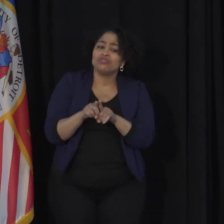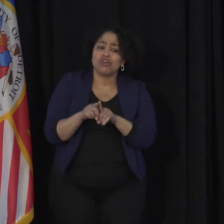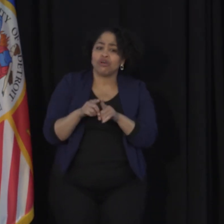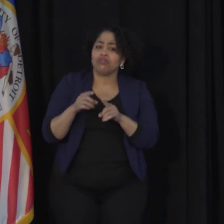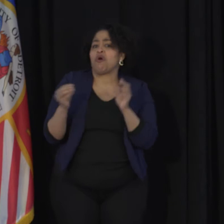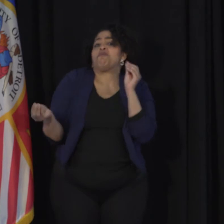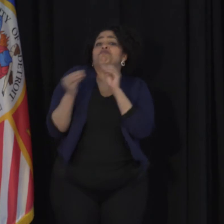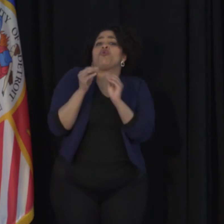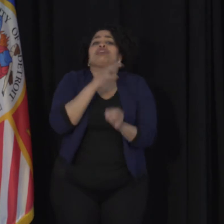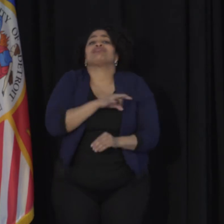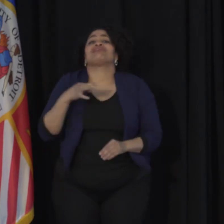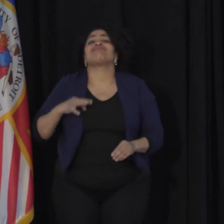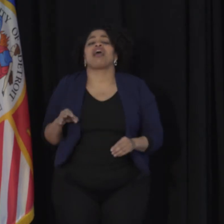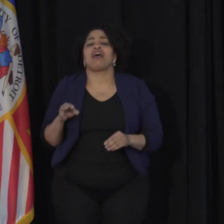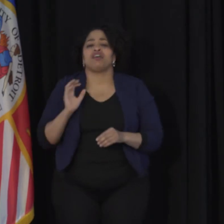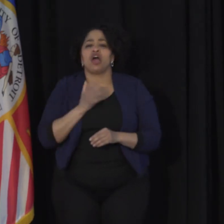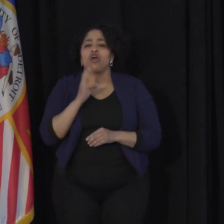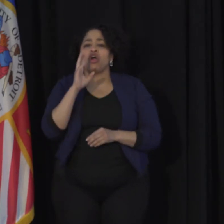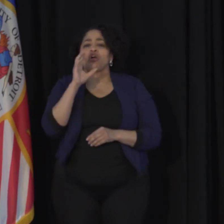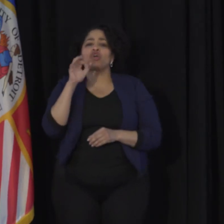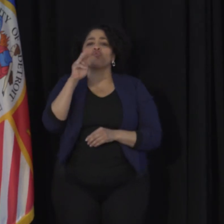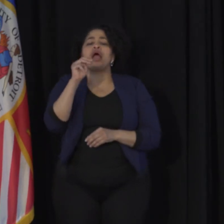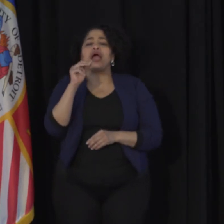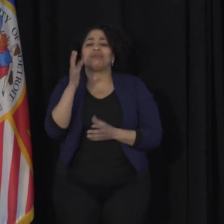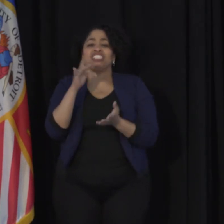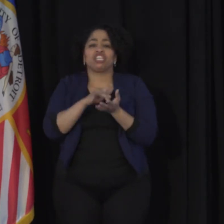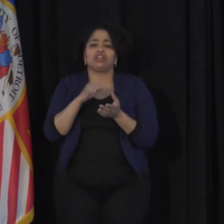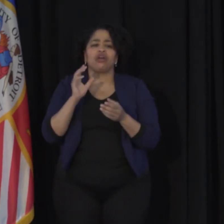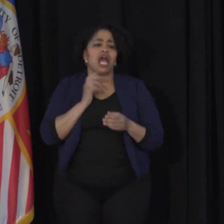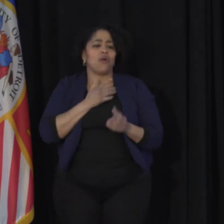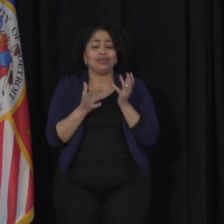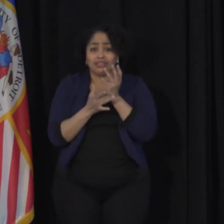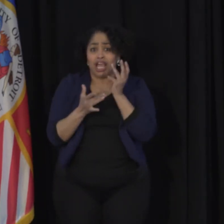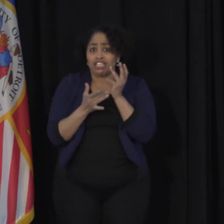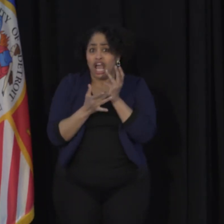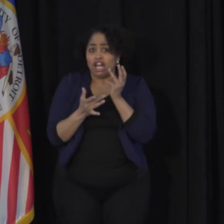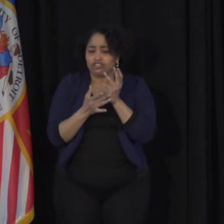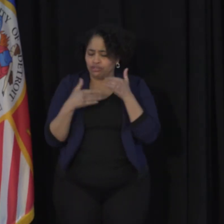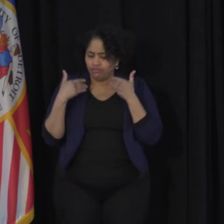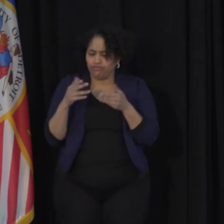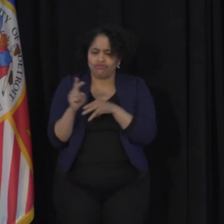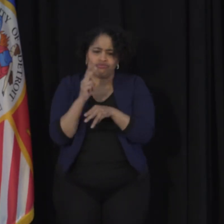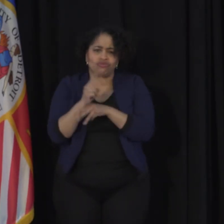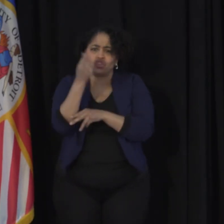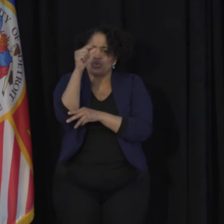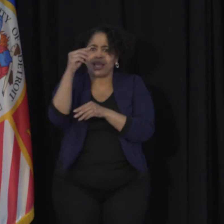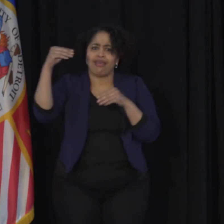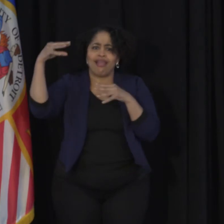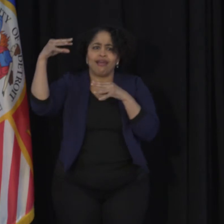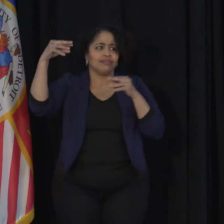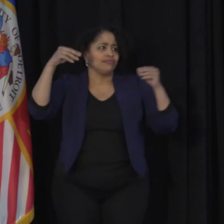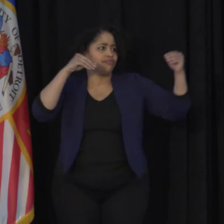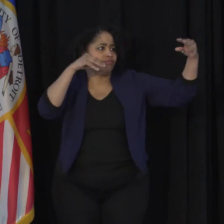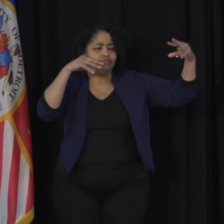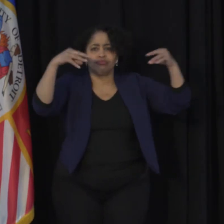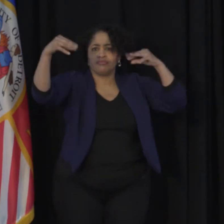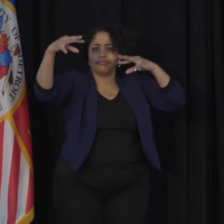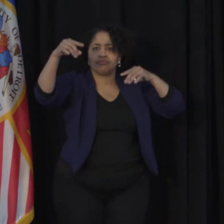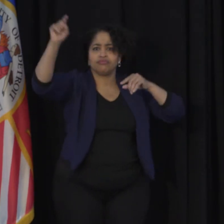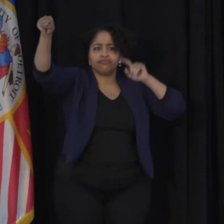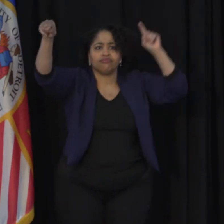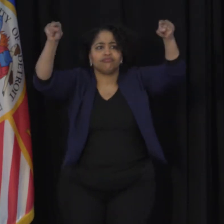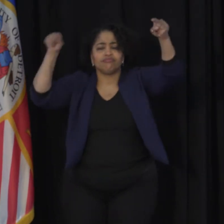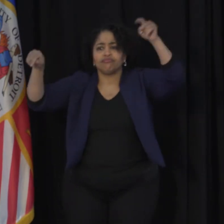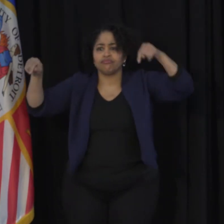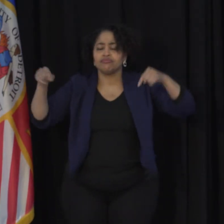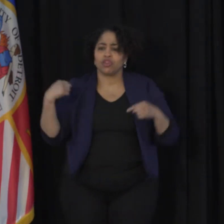staffing at our real-time crime center. We're going to leverage our technology, utilizing the green light locations. We're also going to use our